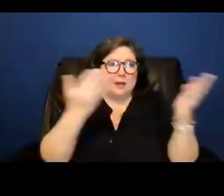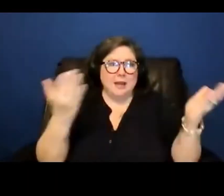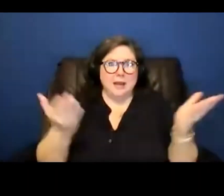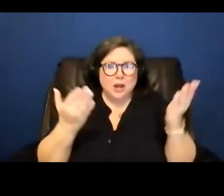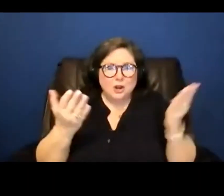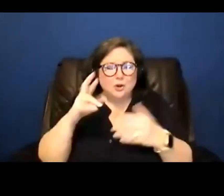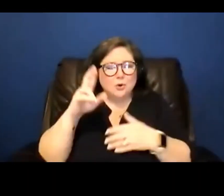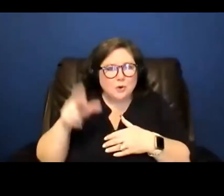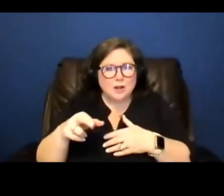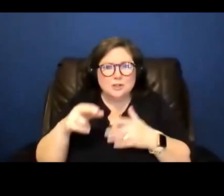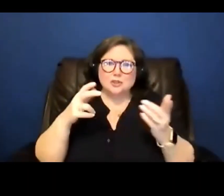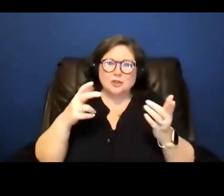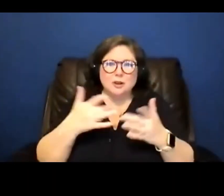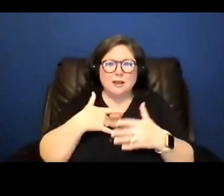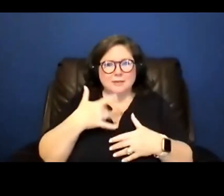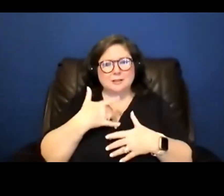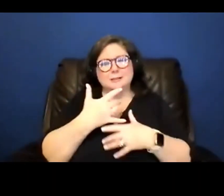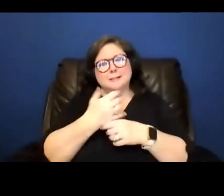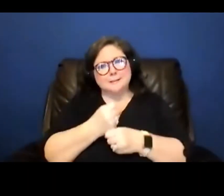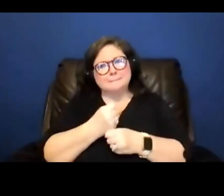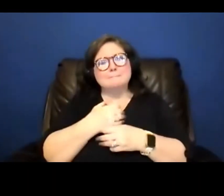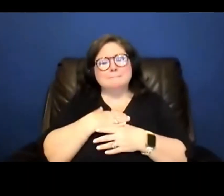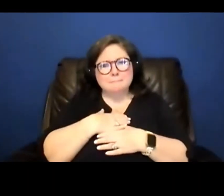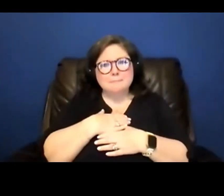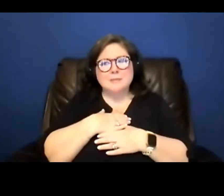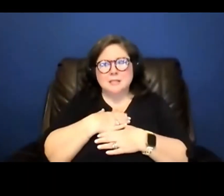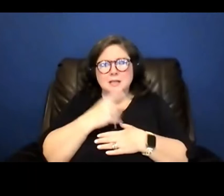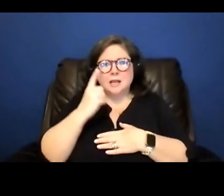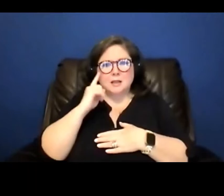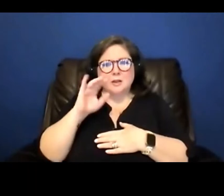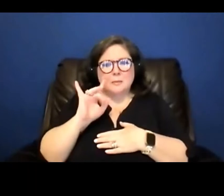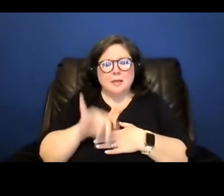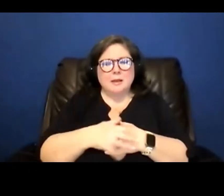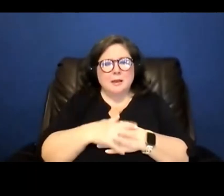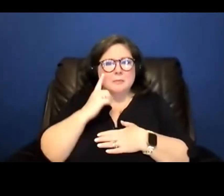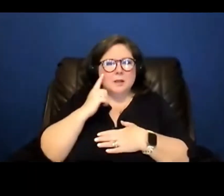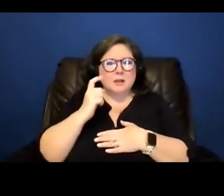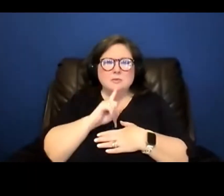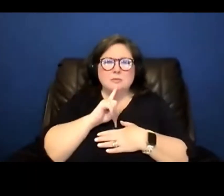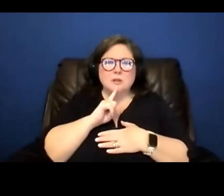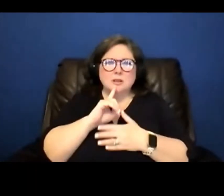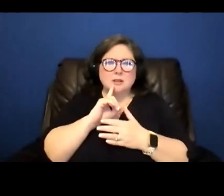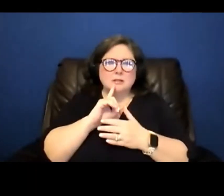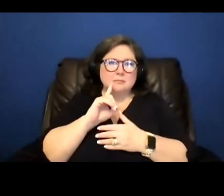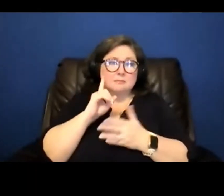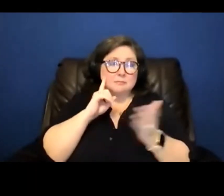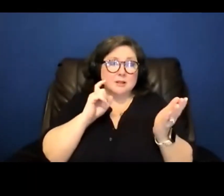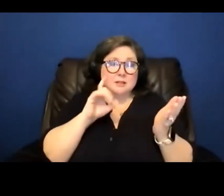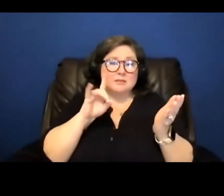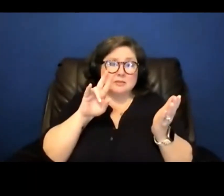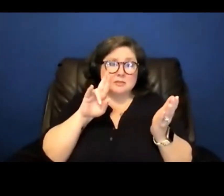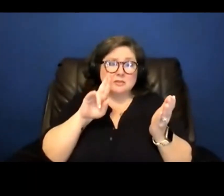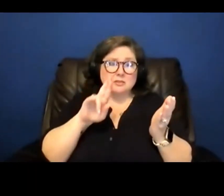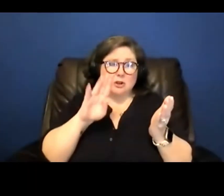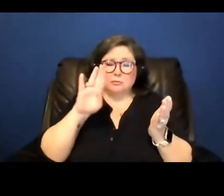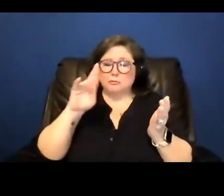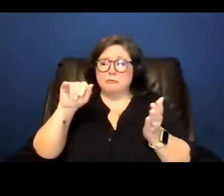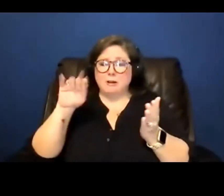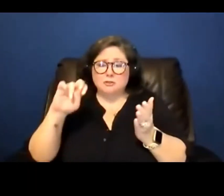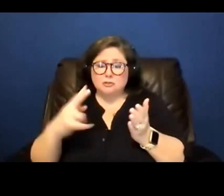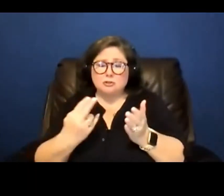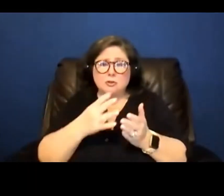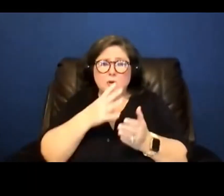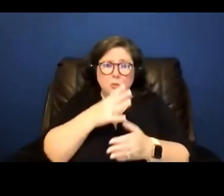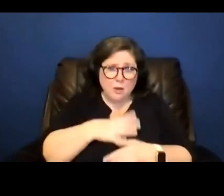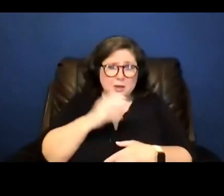Rochester. And I thought about that. It was because really of Dr. Branch. It was because she was a woman of color,